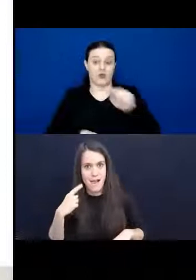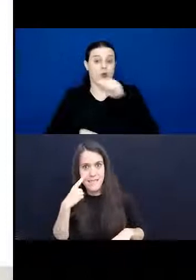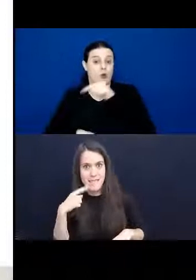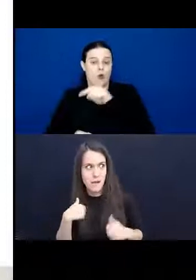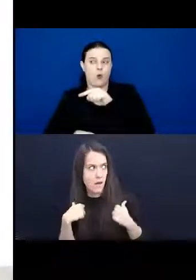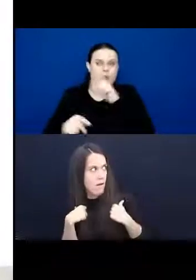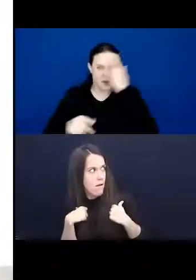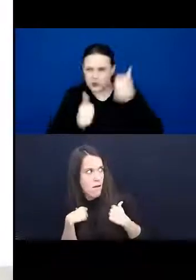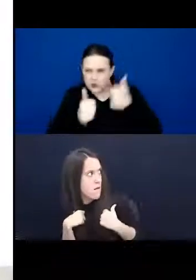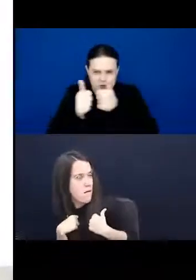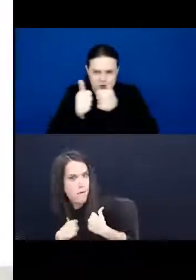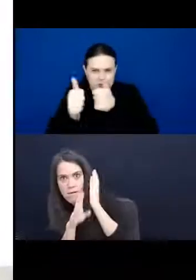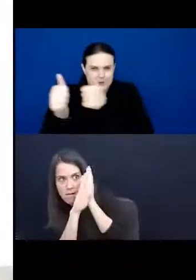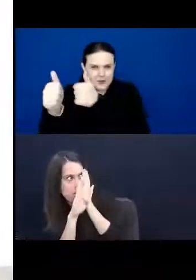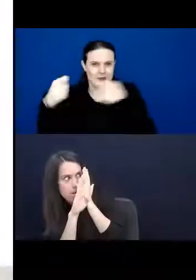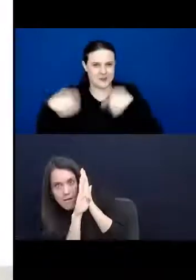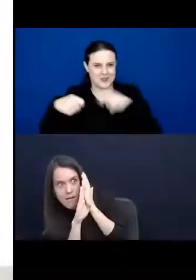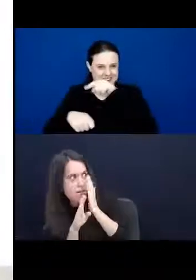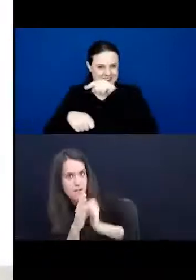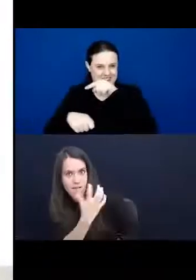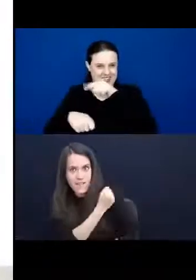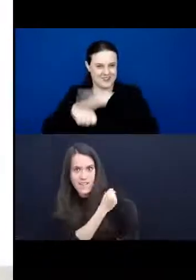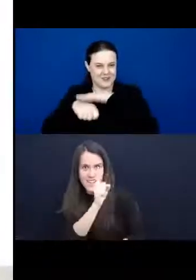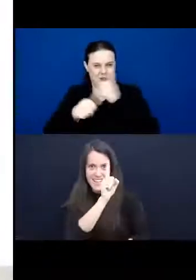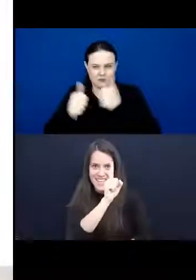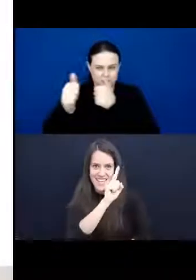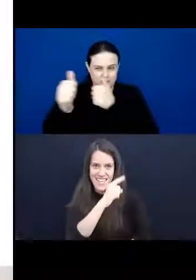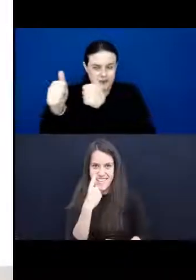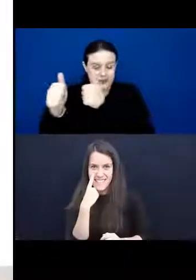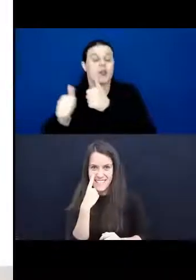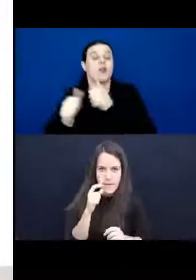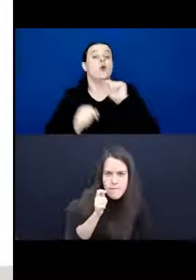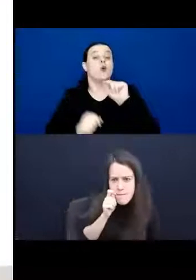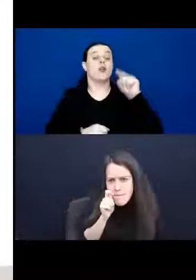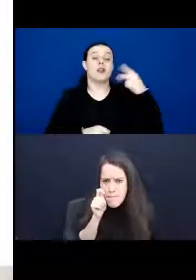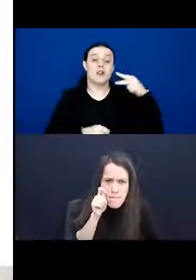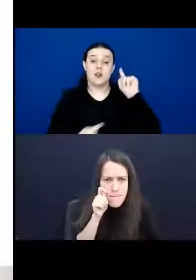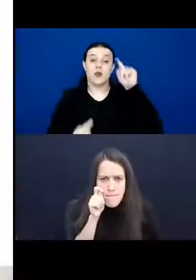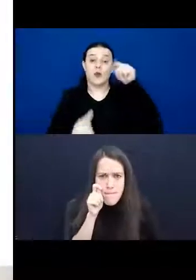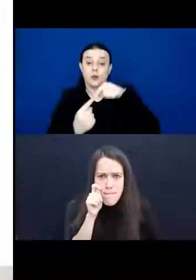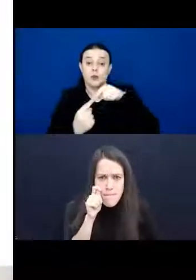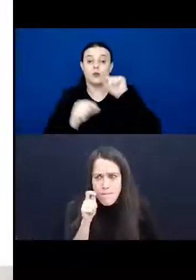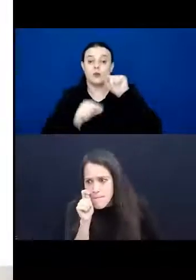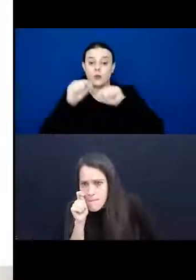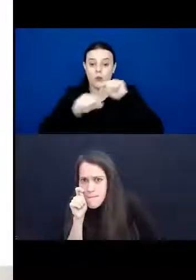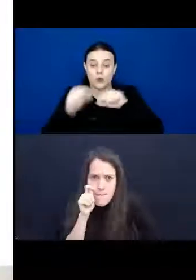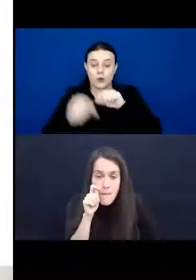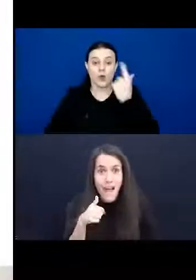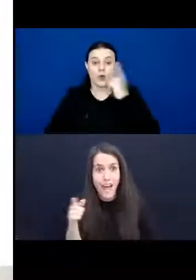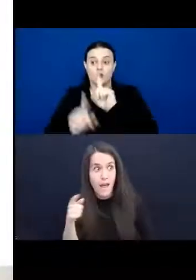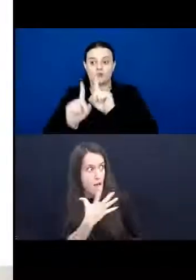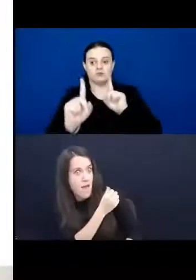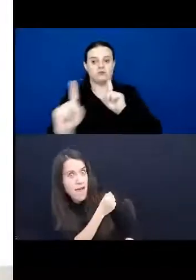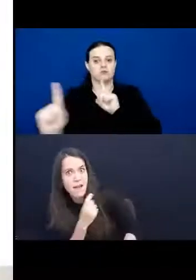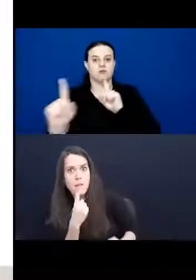followed. And the goal of the secret agent is to keep within an optimal distance to the